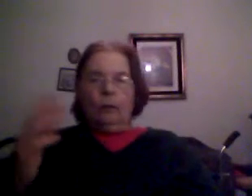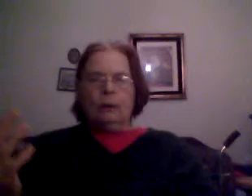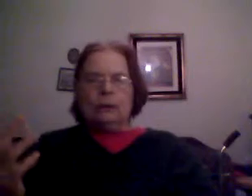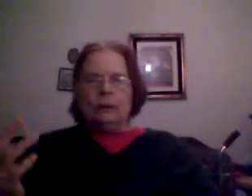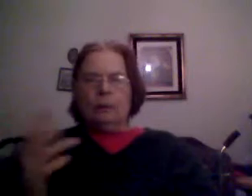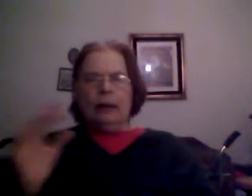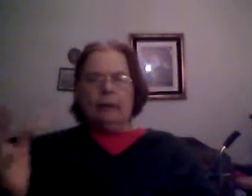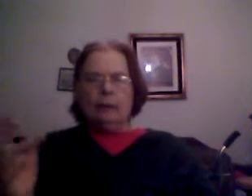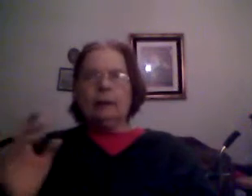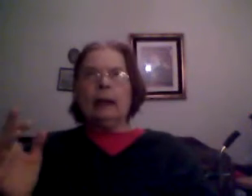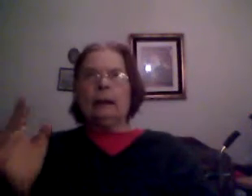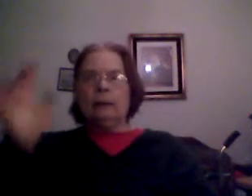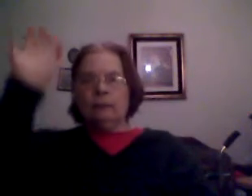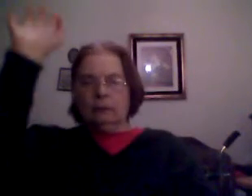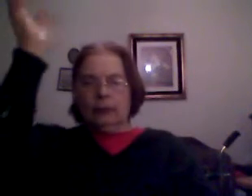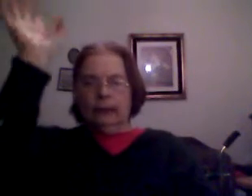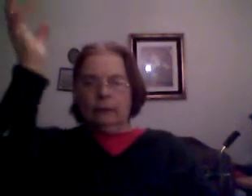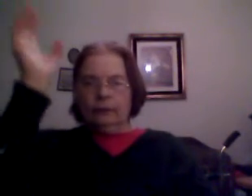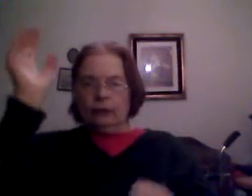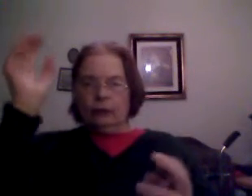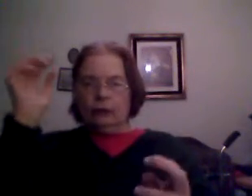or some other kind of light fixture.